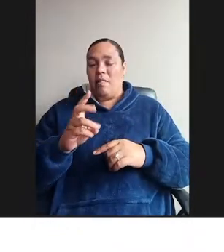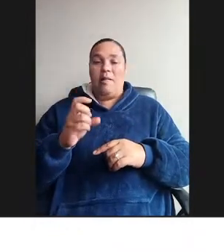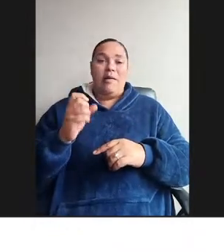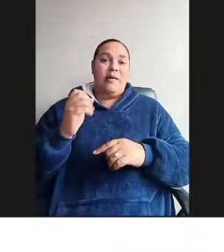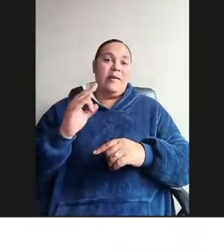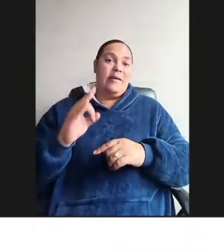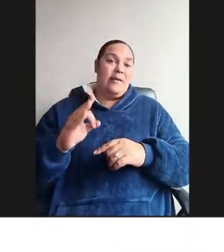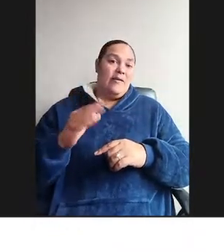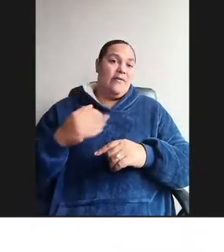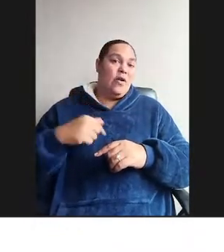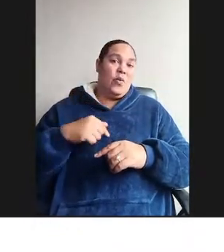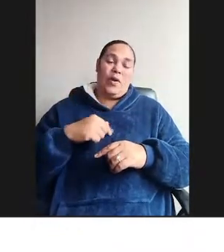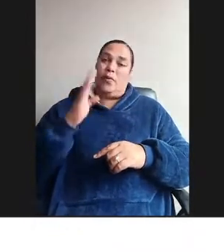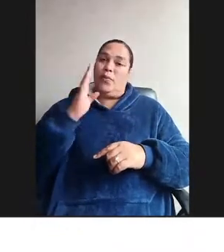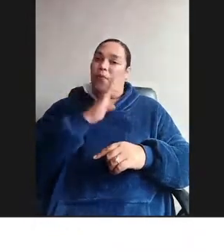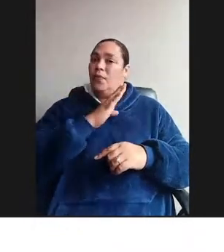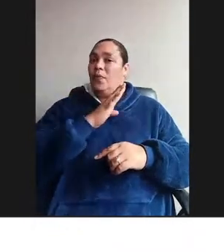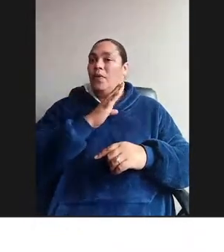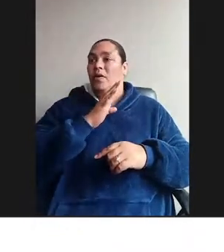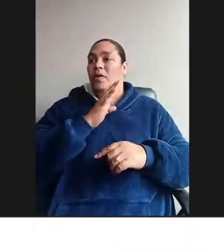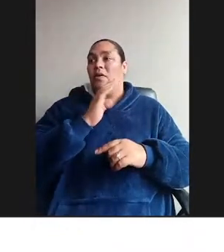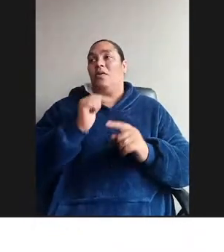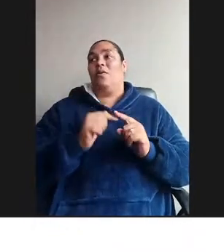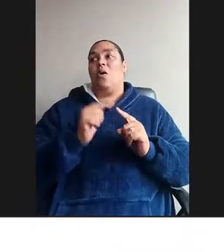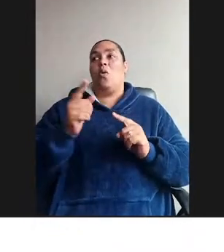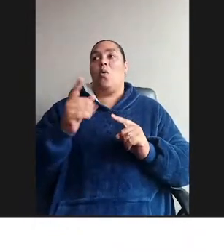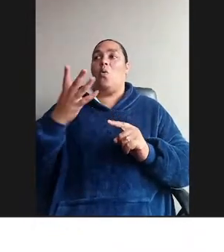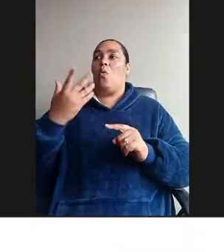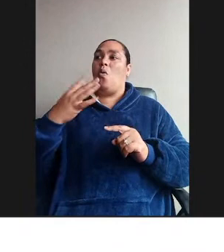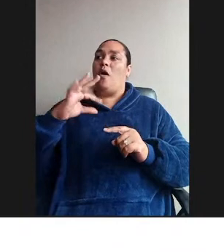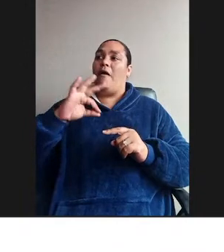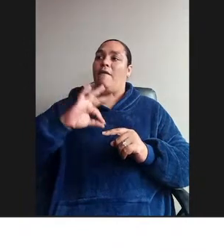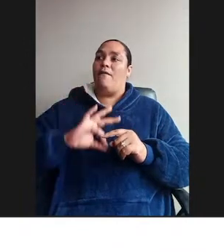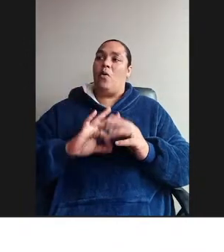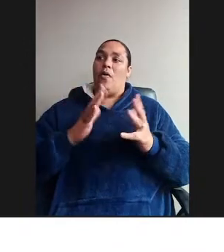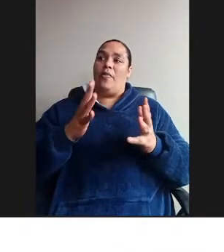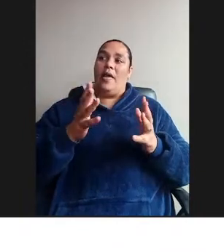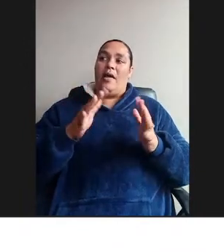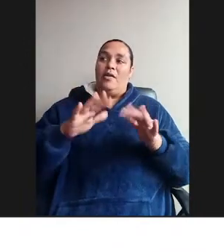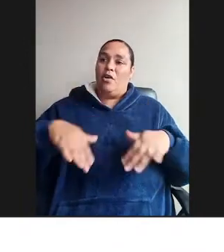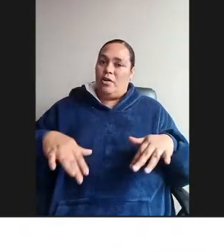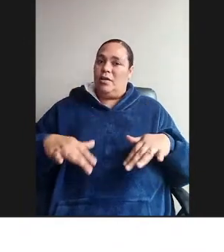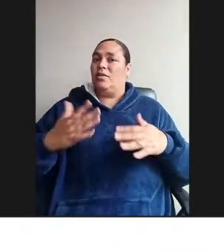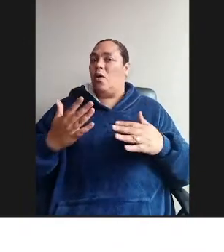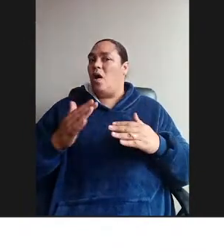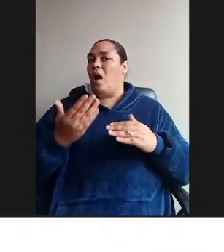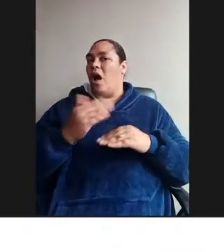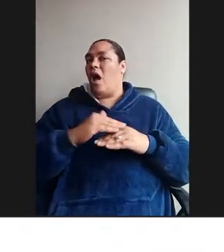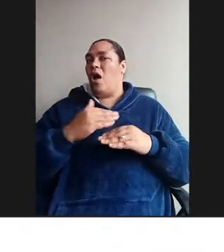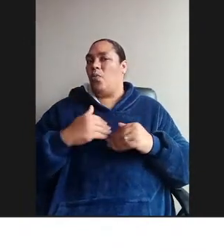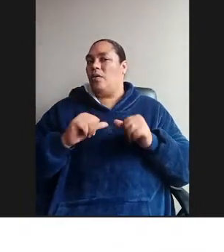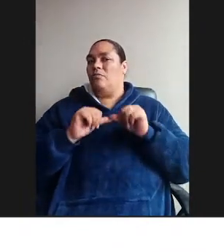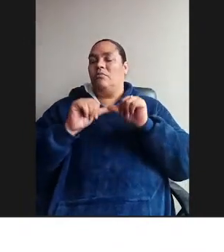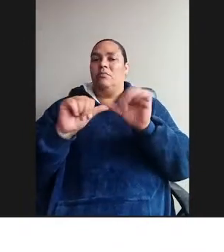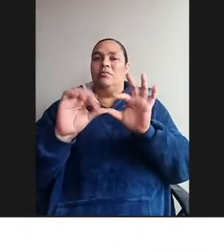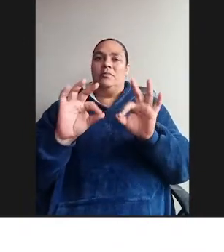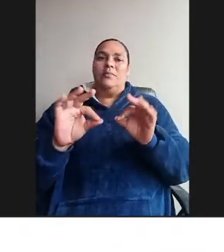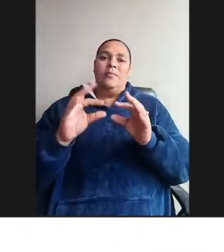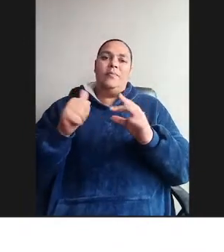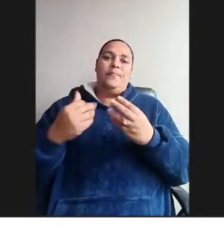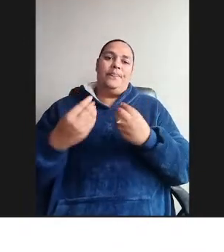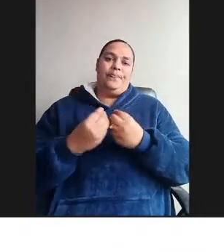going to afford that, how are we going to go about to sustain this good thing